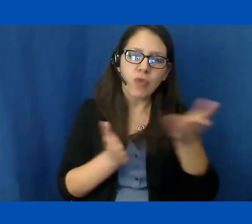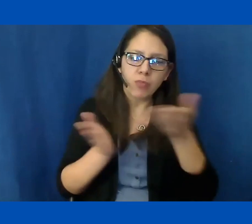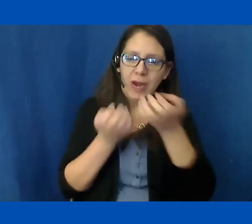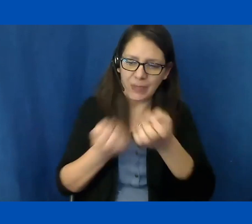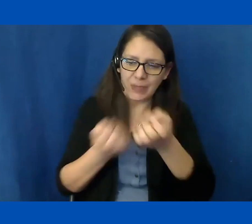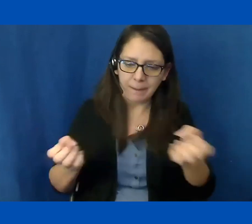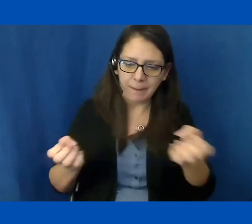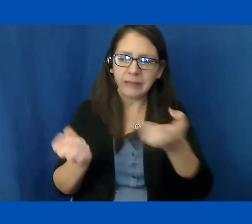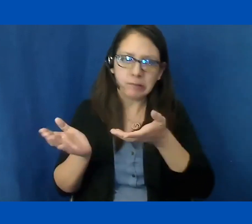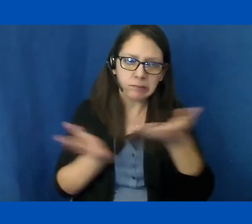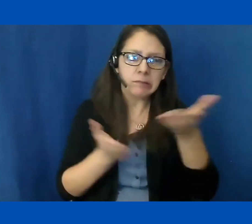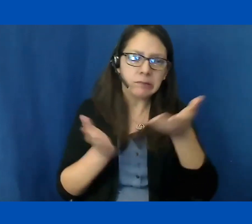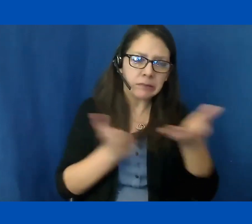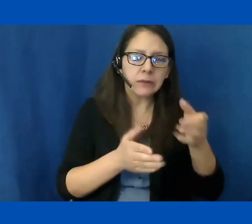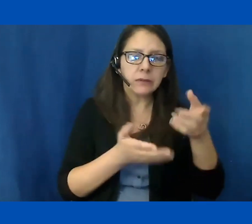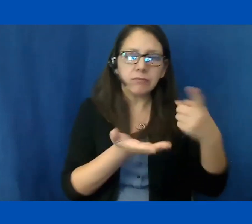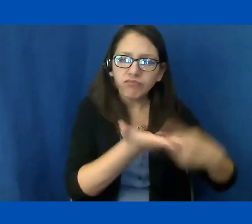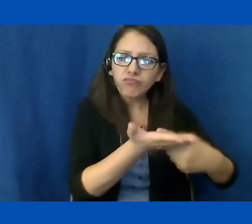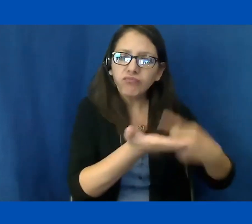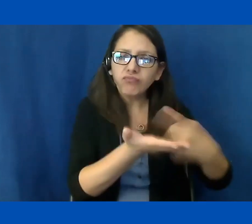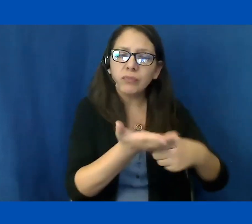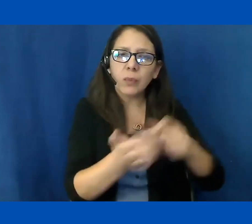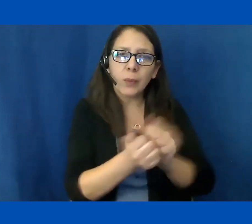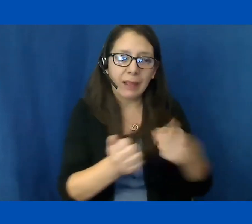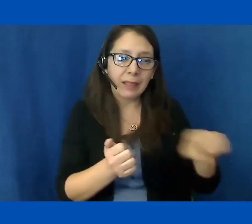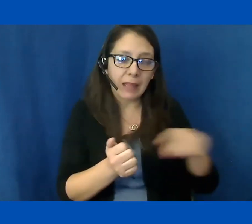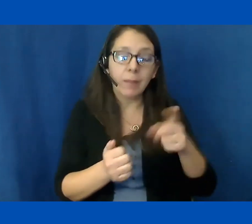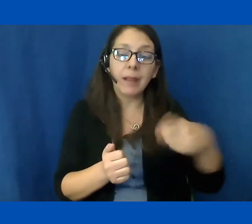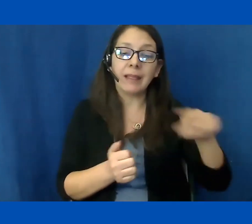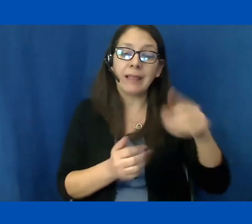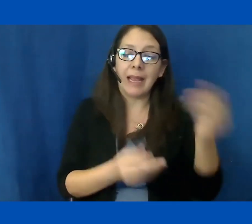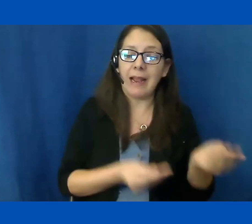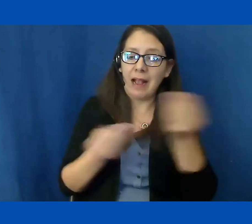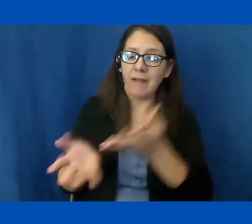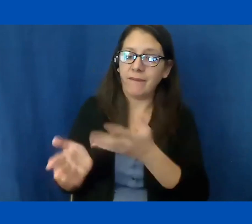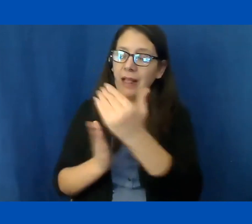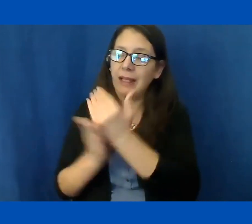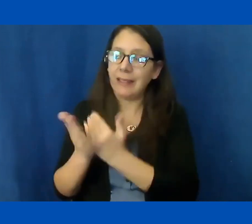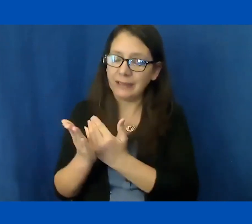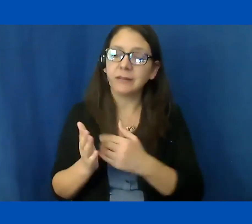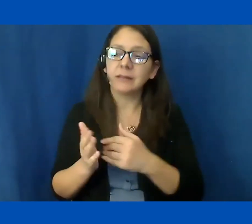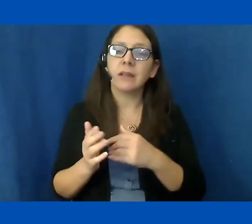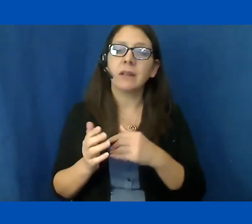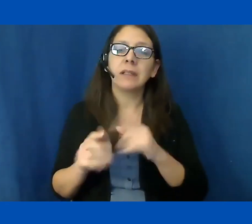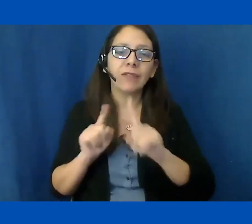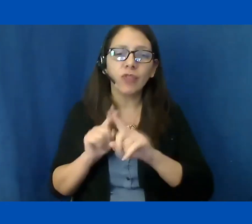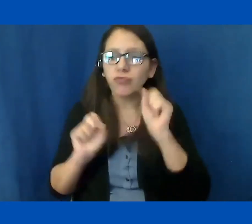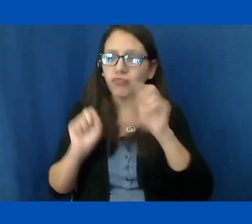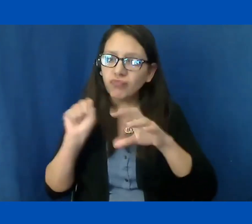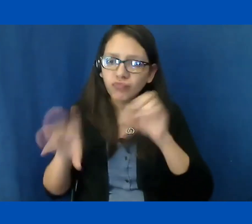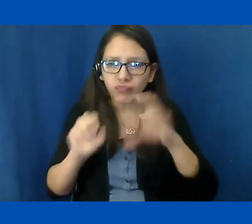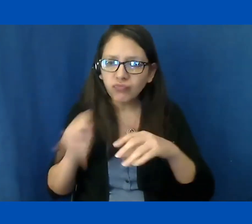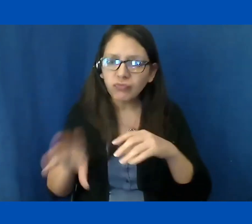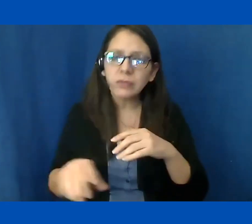to him about different things. And then they gave him a list of ideas, and he took it back to his, it